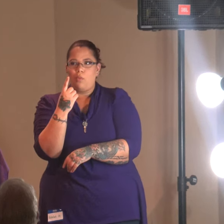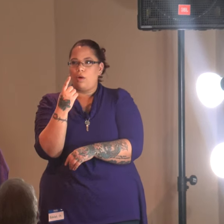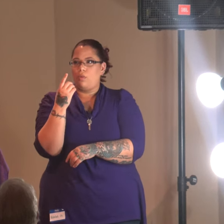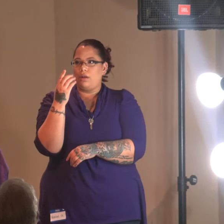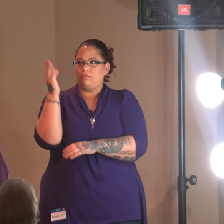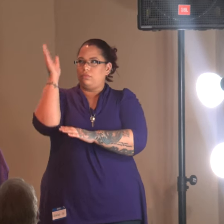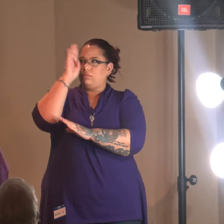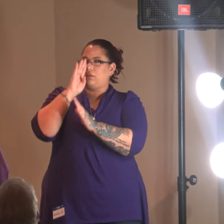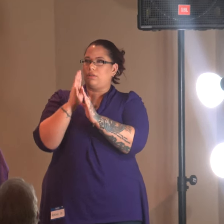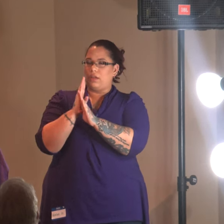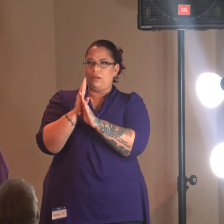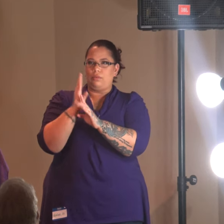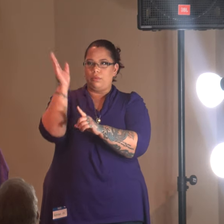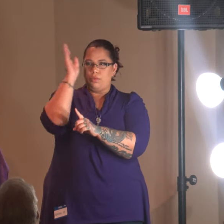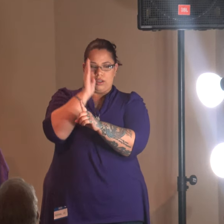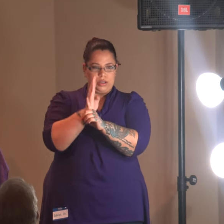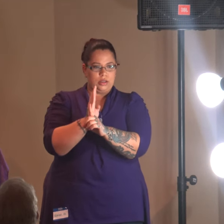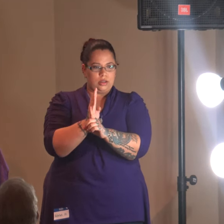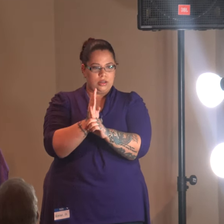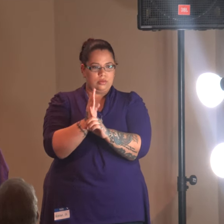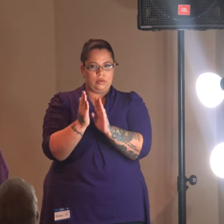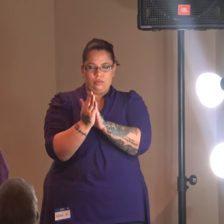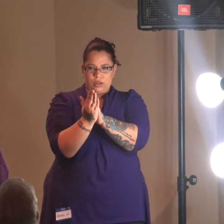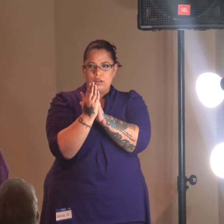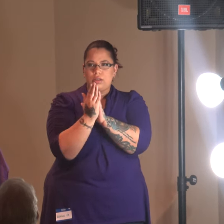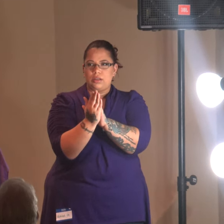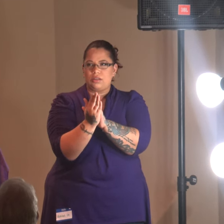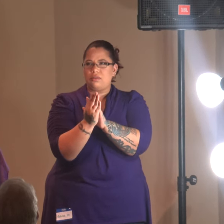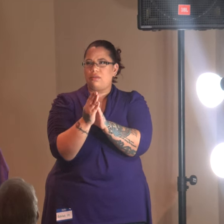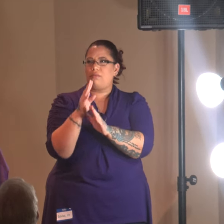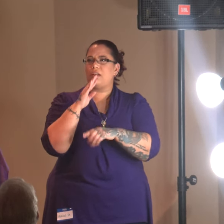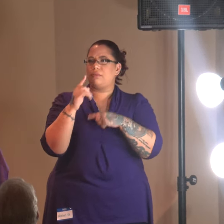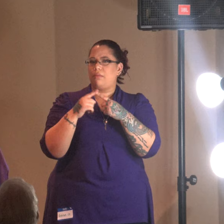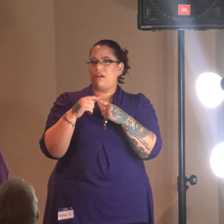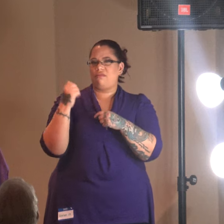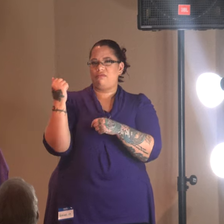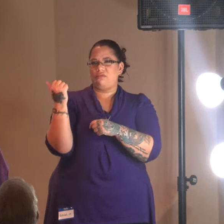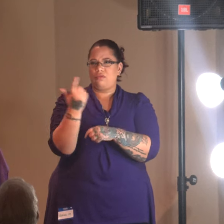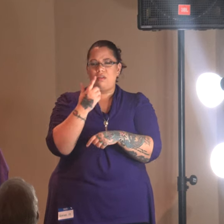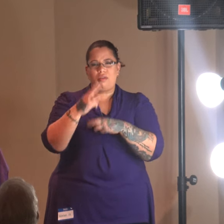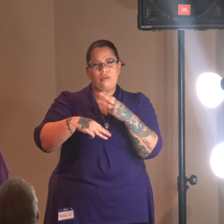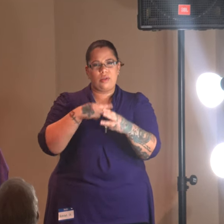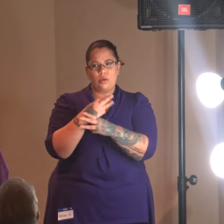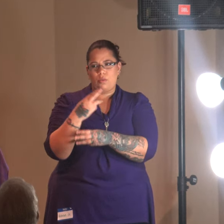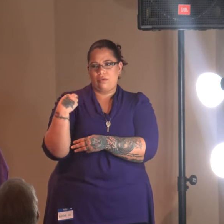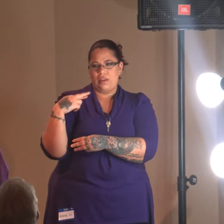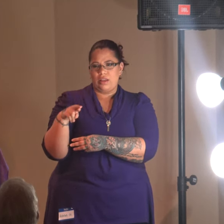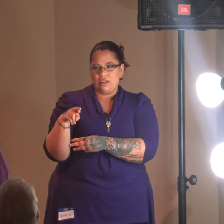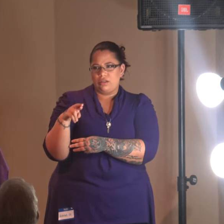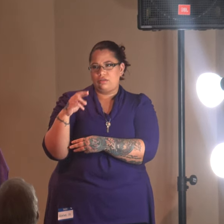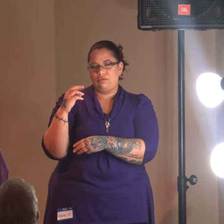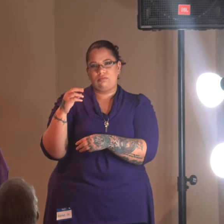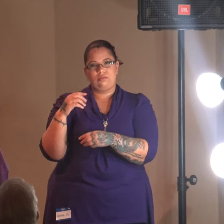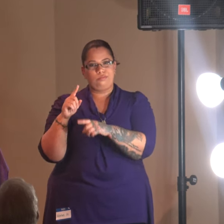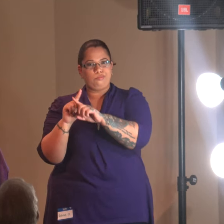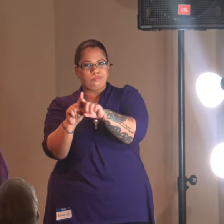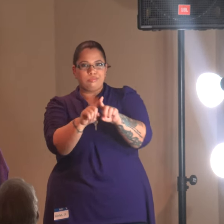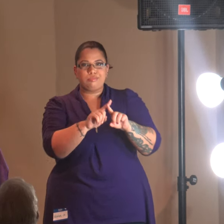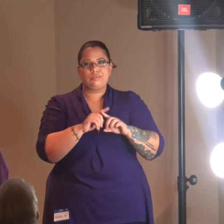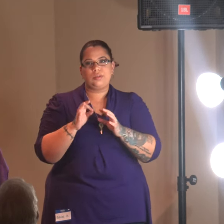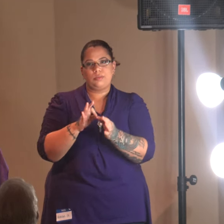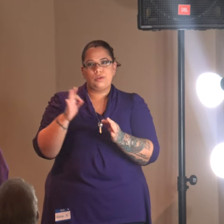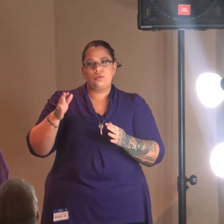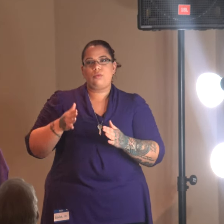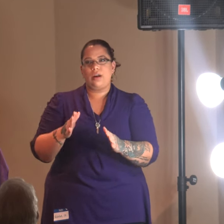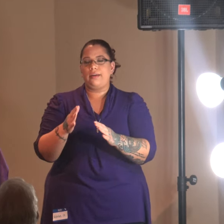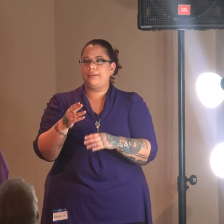all beauty, all joy. We talk about it in all of these world religions. We talk about it in all of our spiritual ways. We give it a name. We call